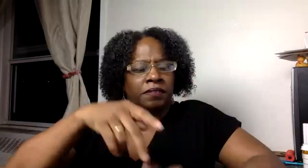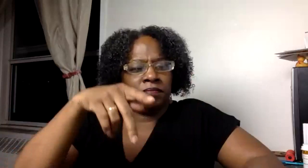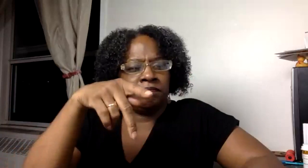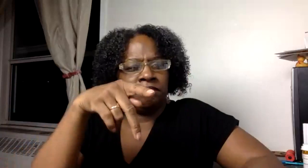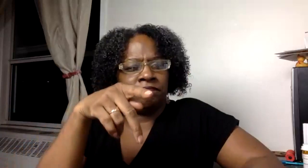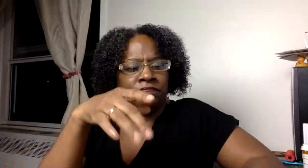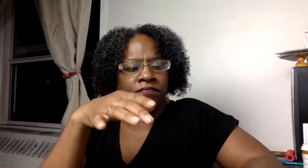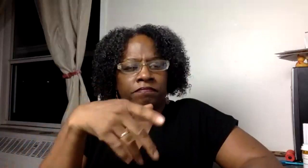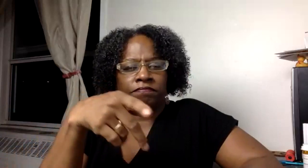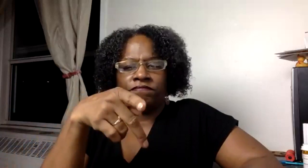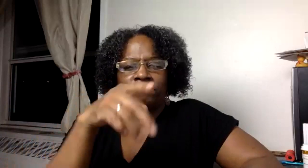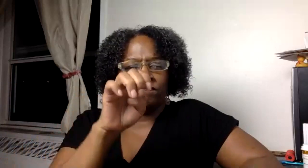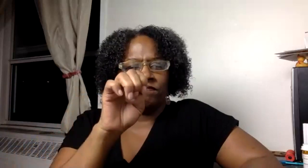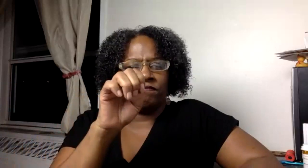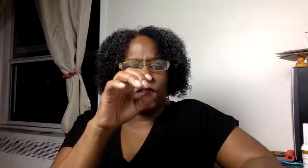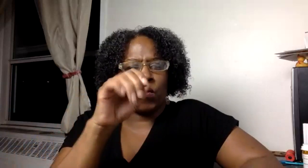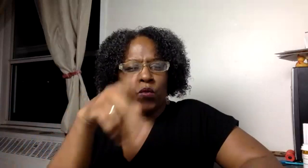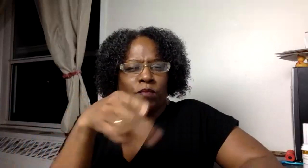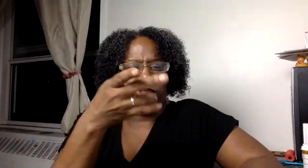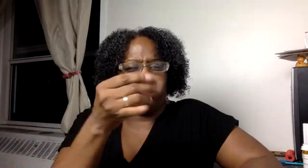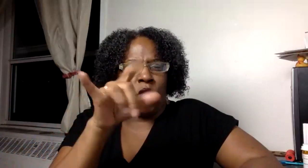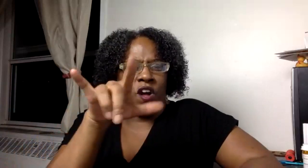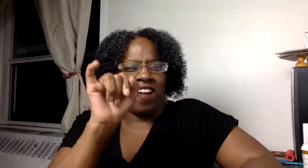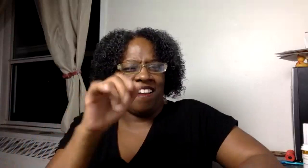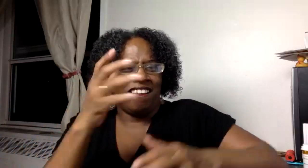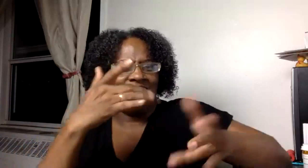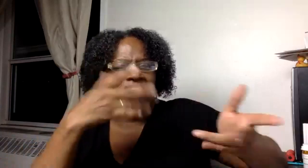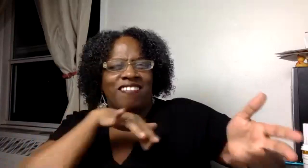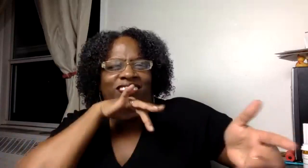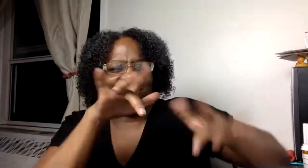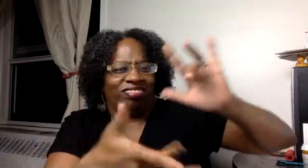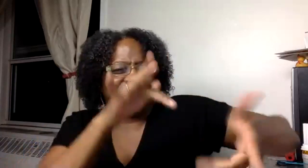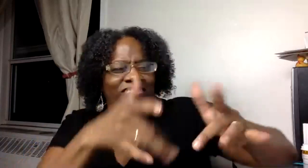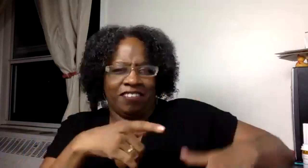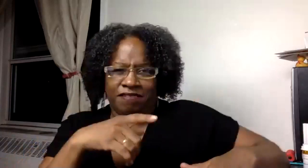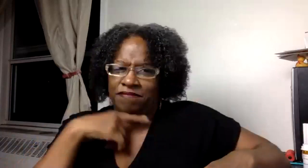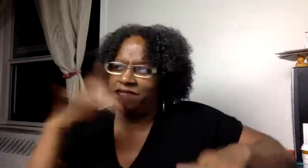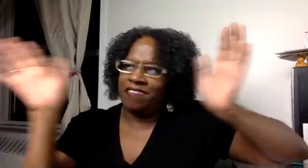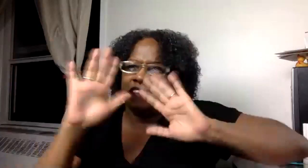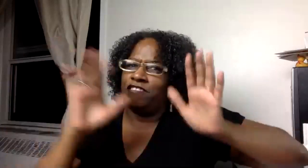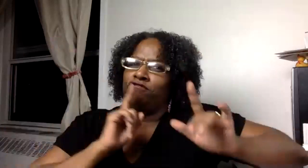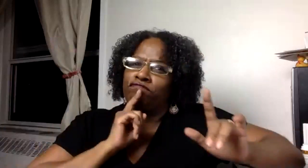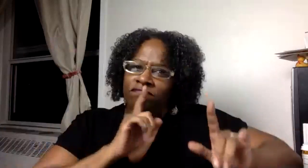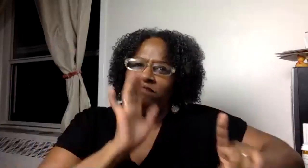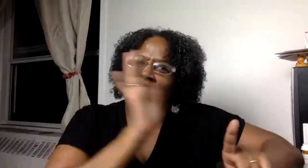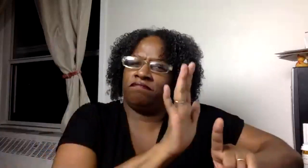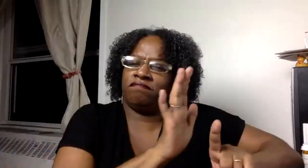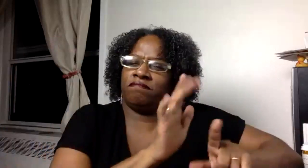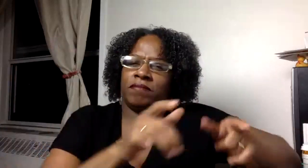include people and inform others that there needs to be a tactile experience for a deafblind? Because in prison, it's very,